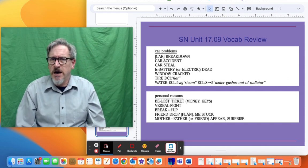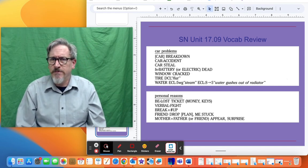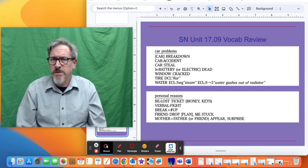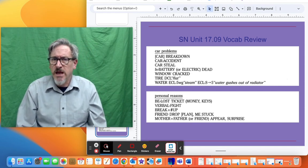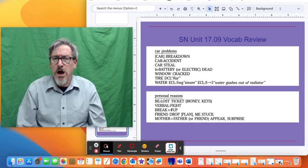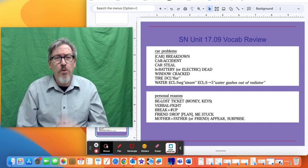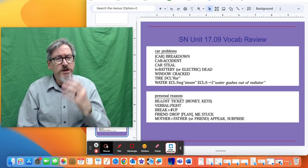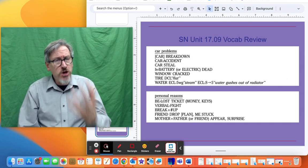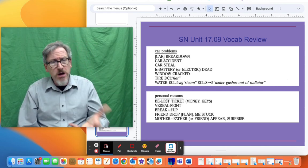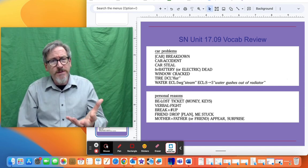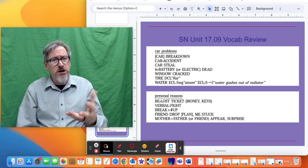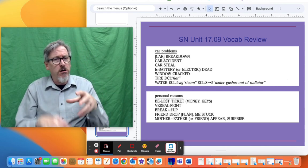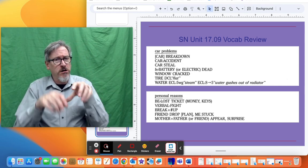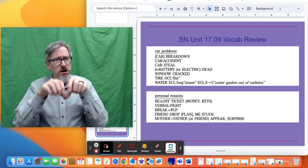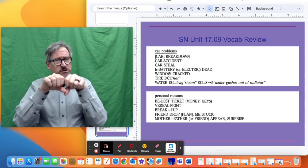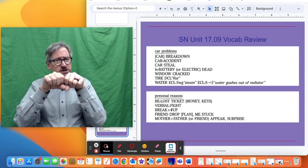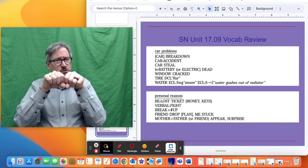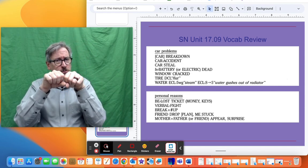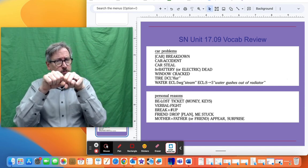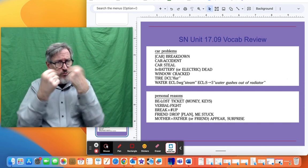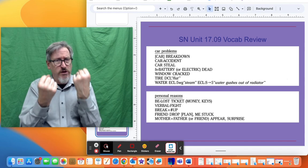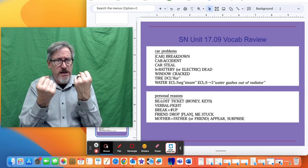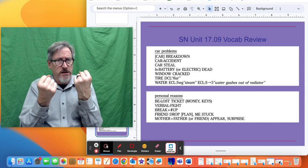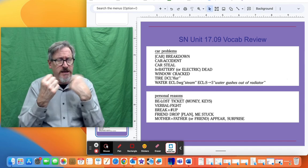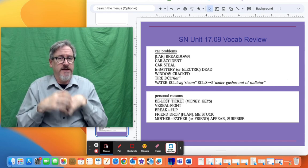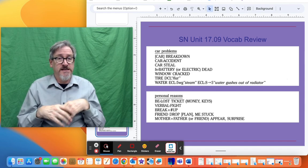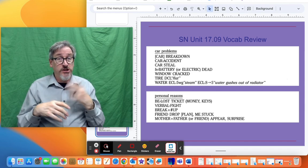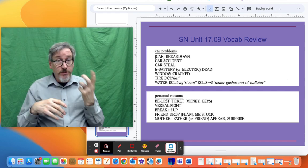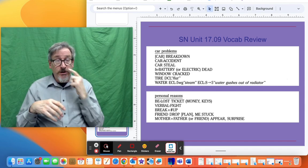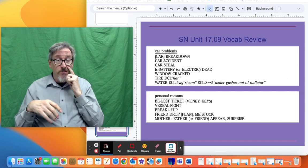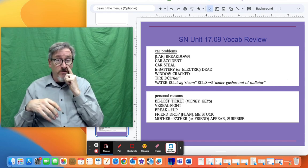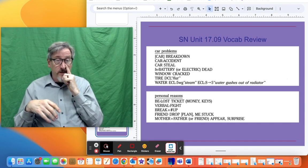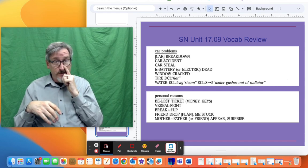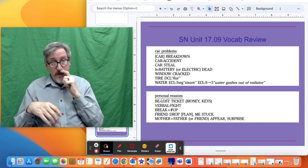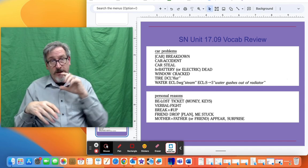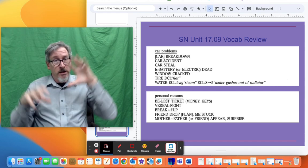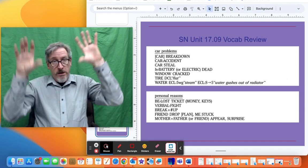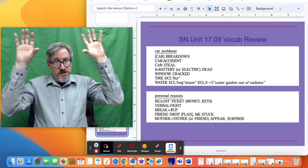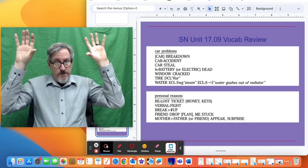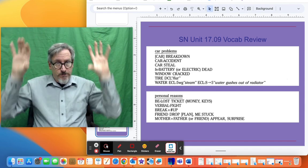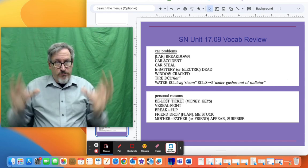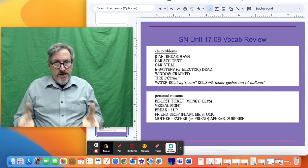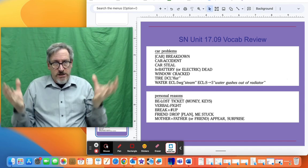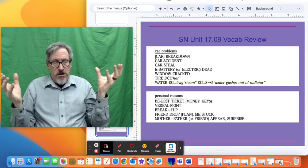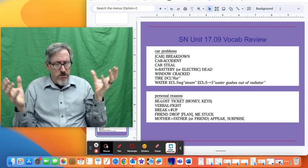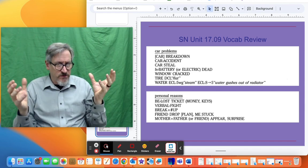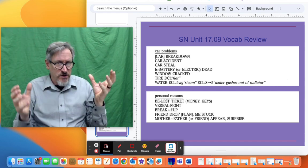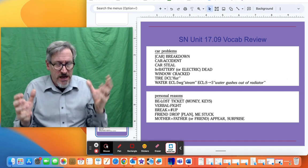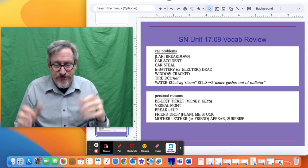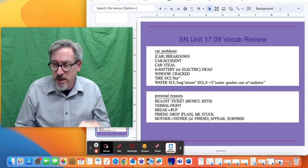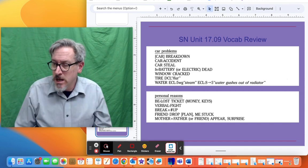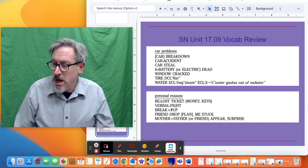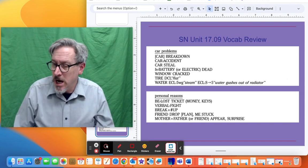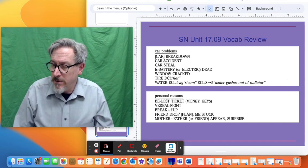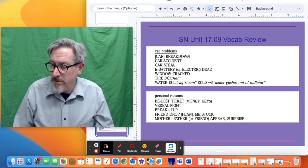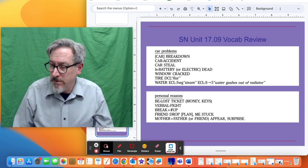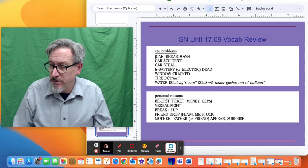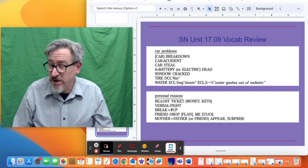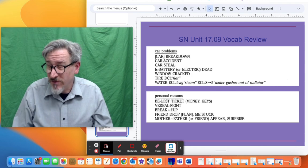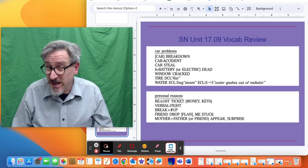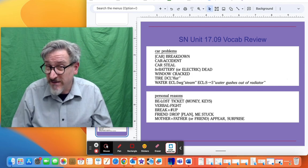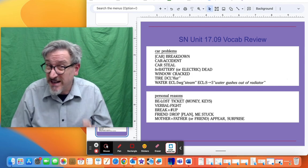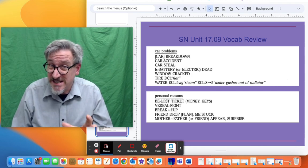When we talk about a car, cars don't break like this. Superhero movies, maybe someone breaks a car over their knee.